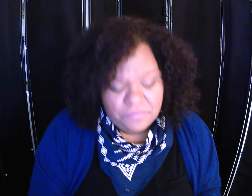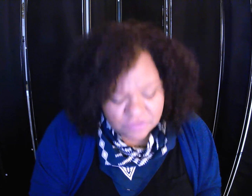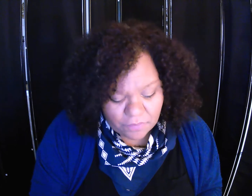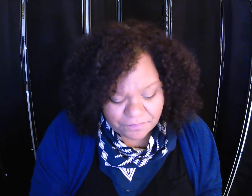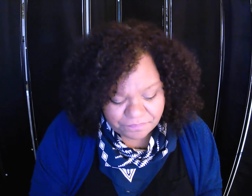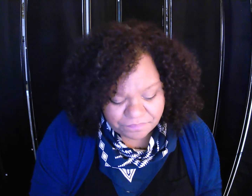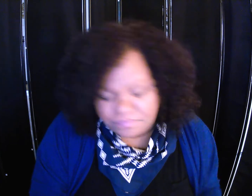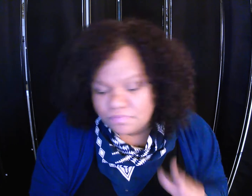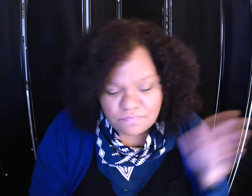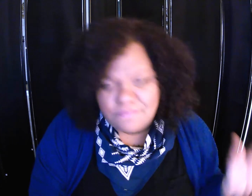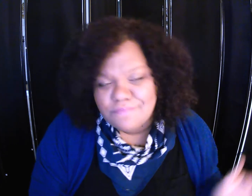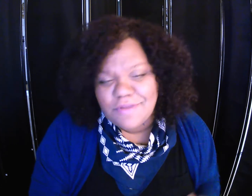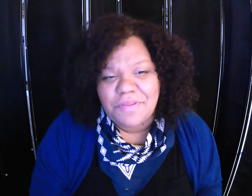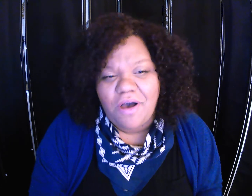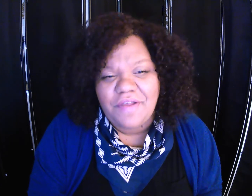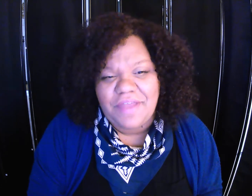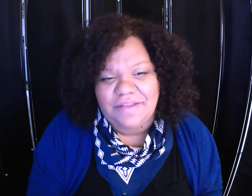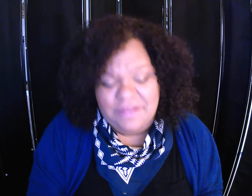So, with all that said,